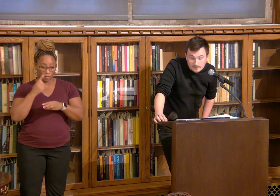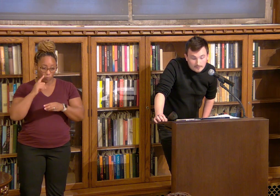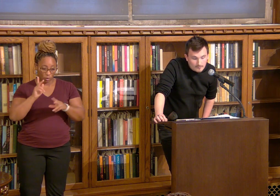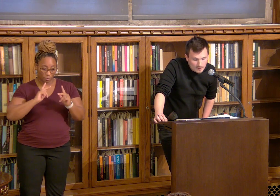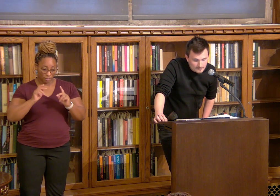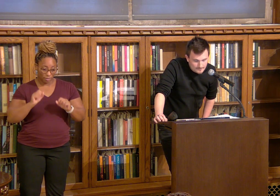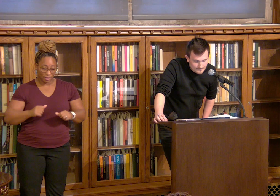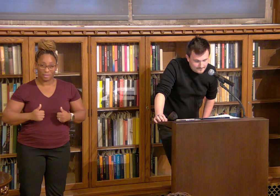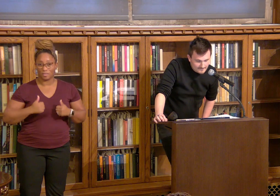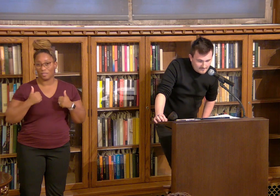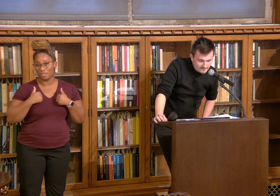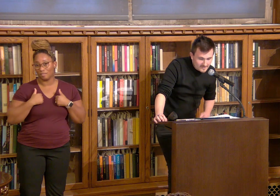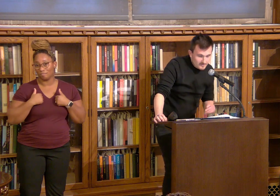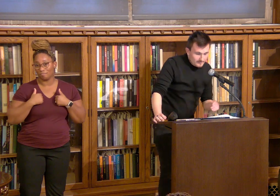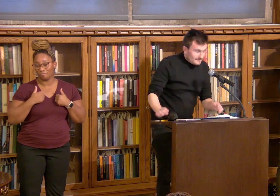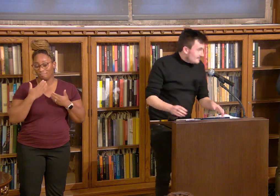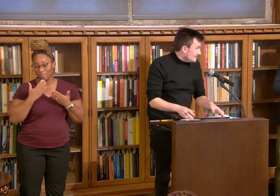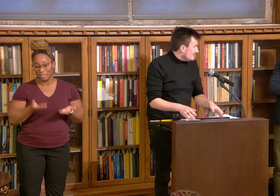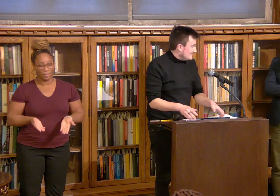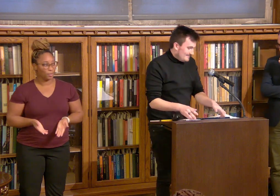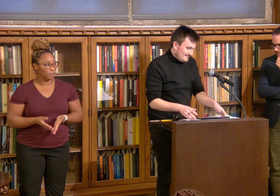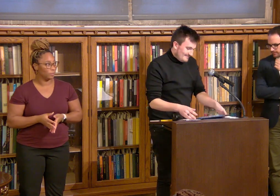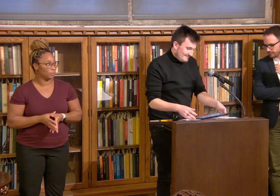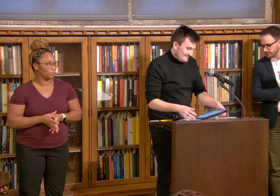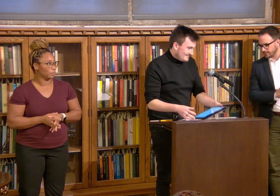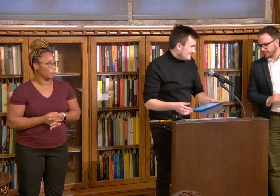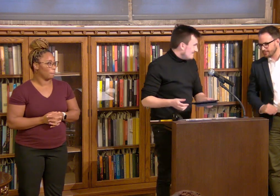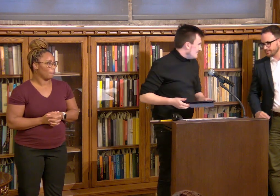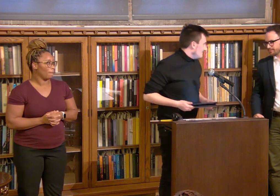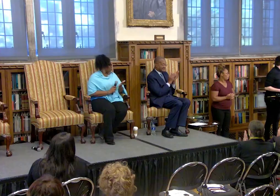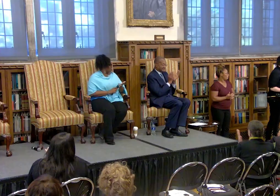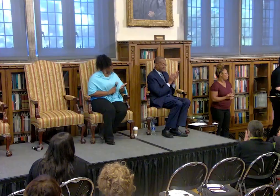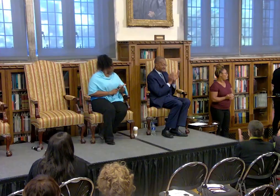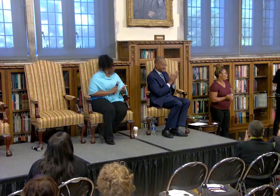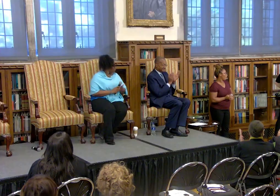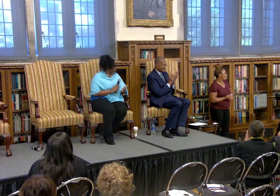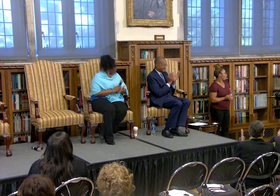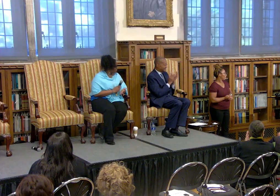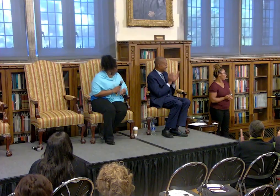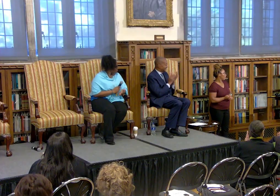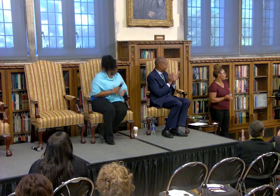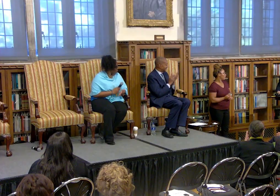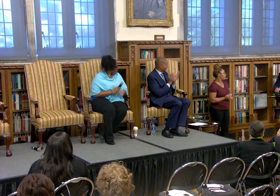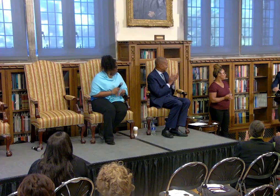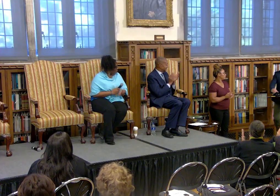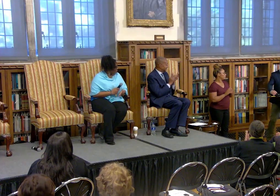survival of the world thank you